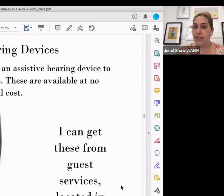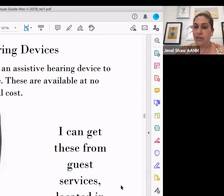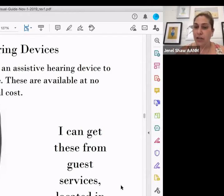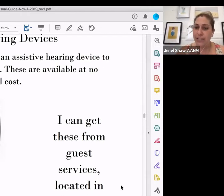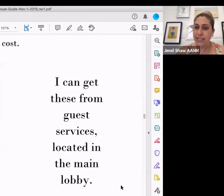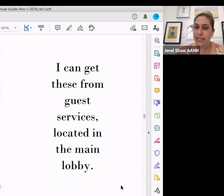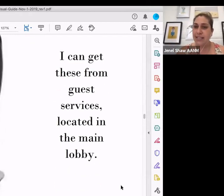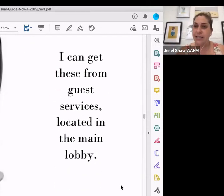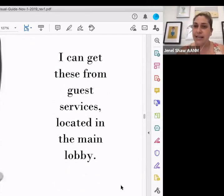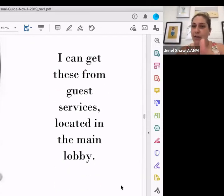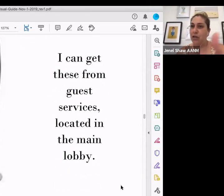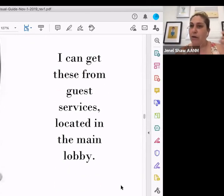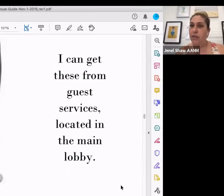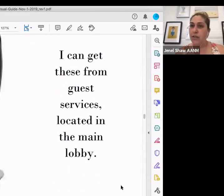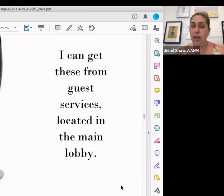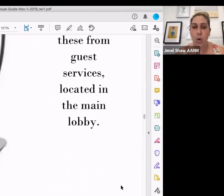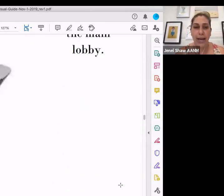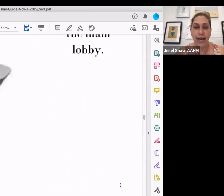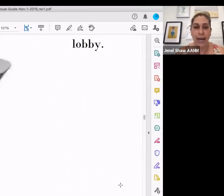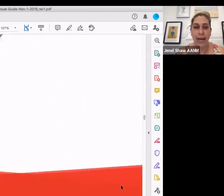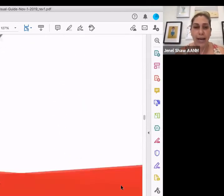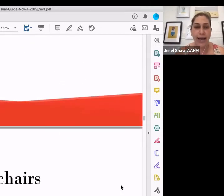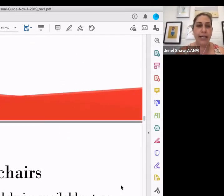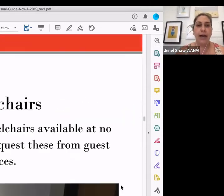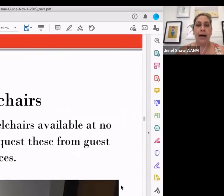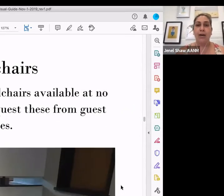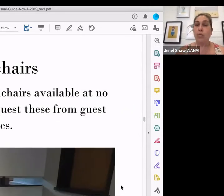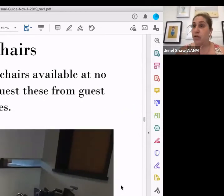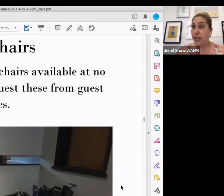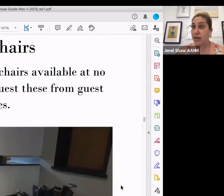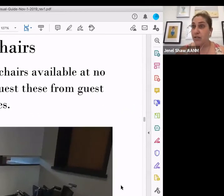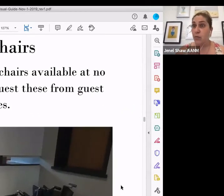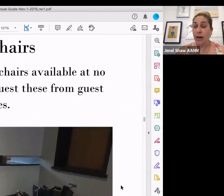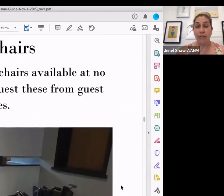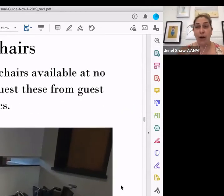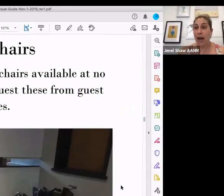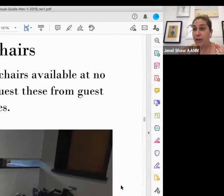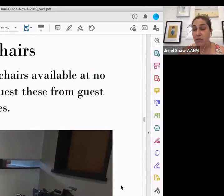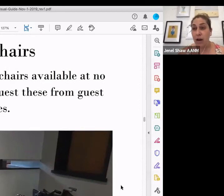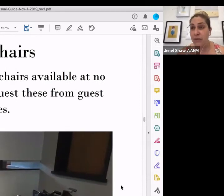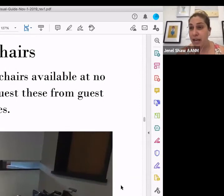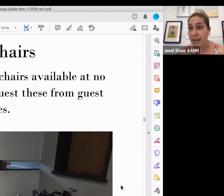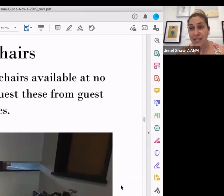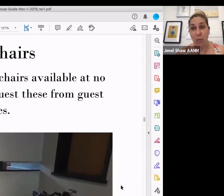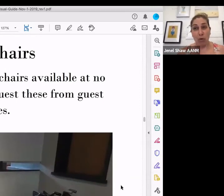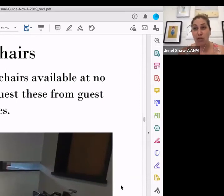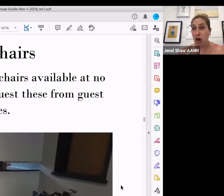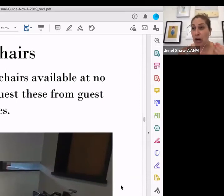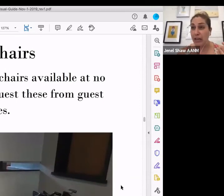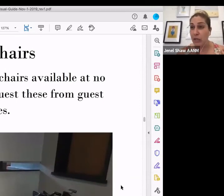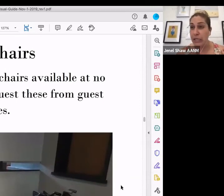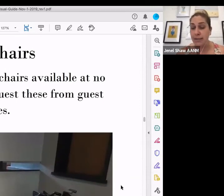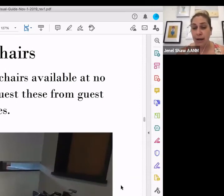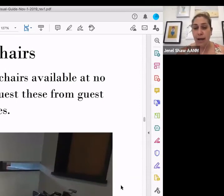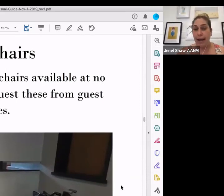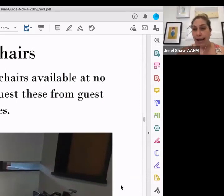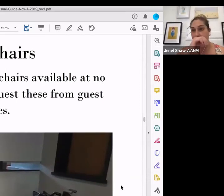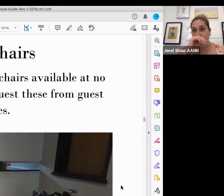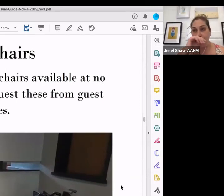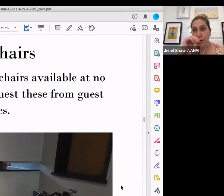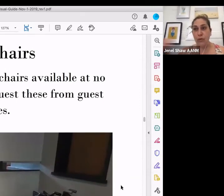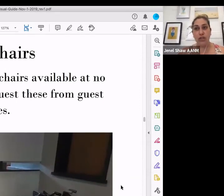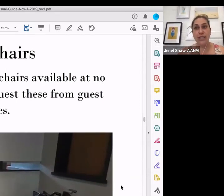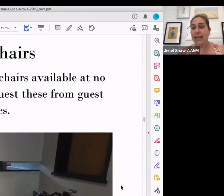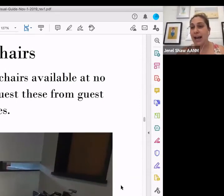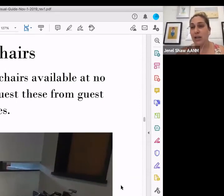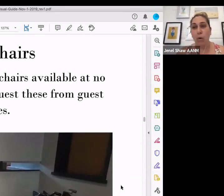you go to guest services and it tells you where it's located. Wheelchairs. What if you're having a rough day? You're someone with chronic illness